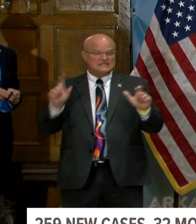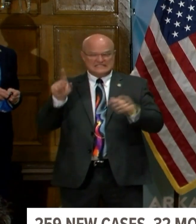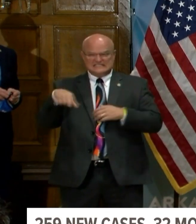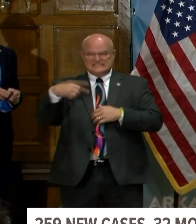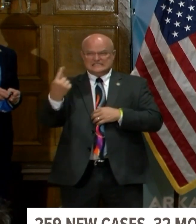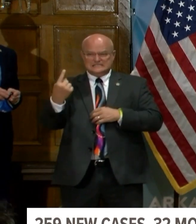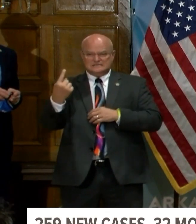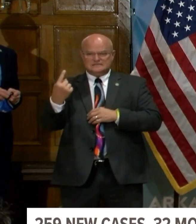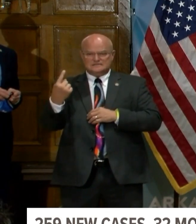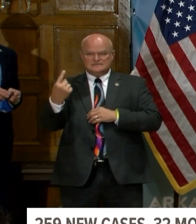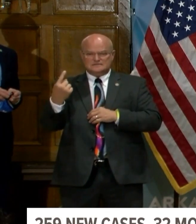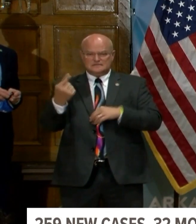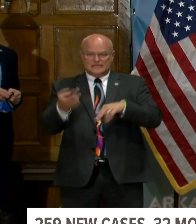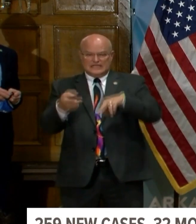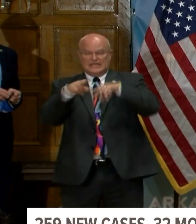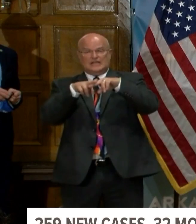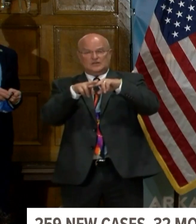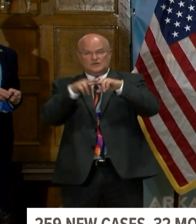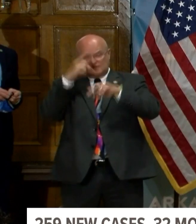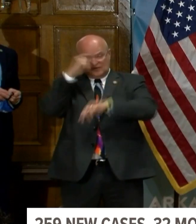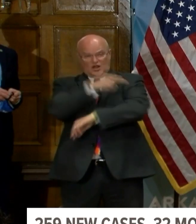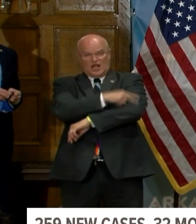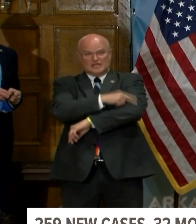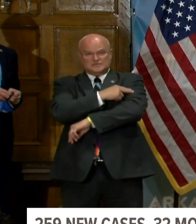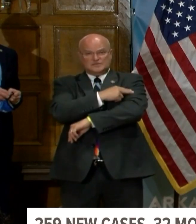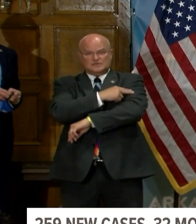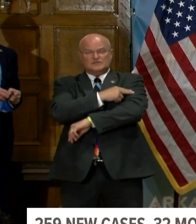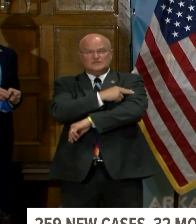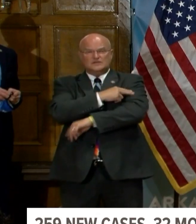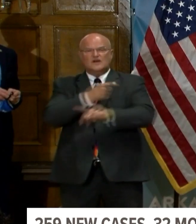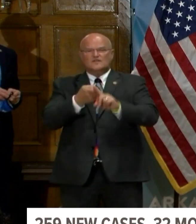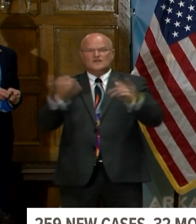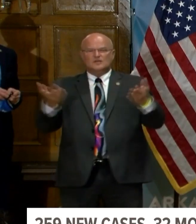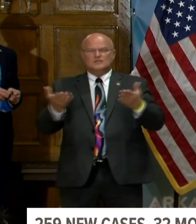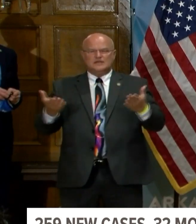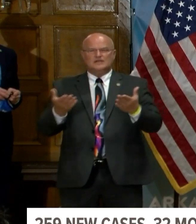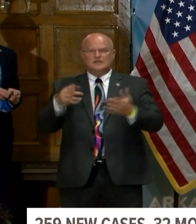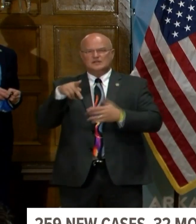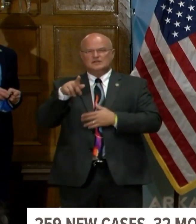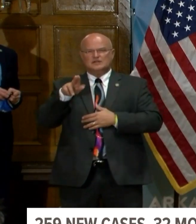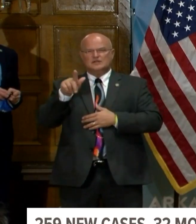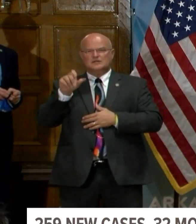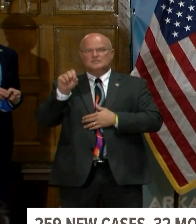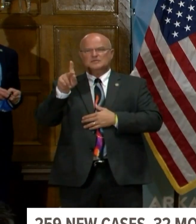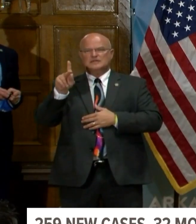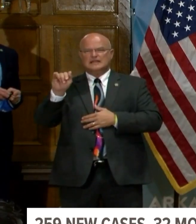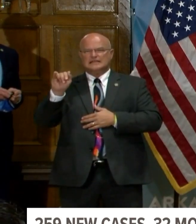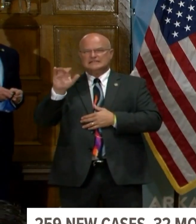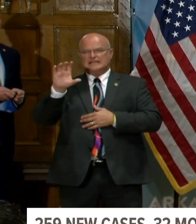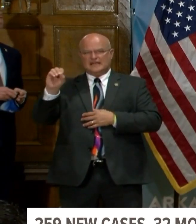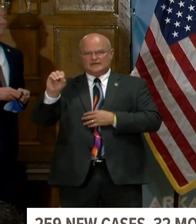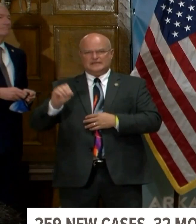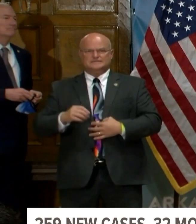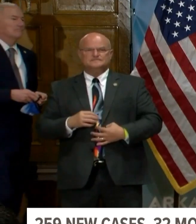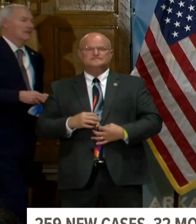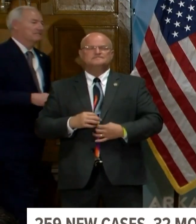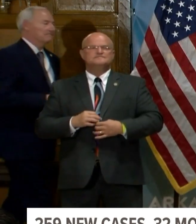single increase for a hospital came here in Pulaski County.